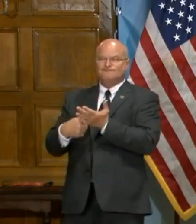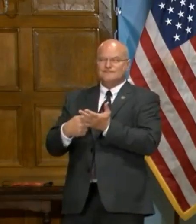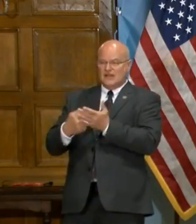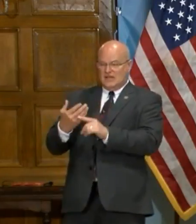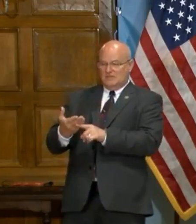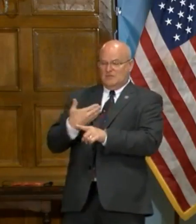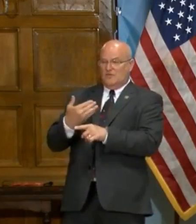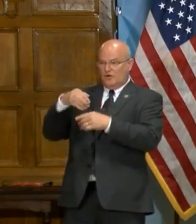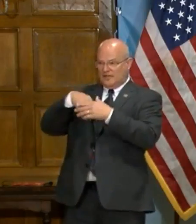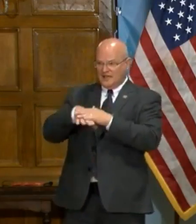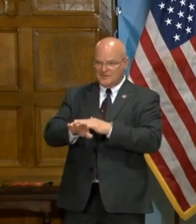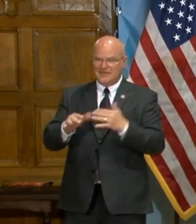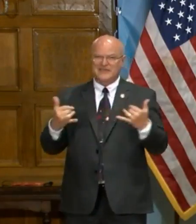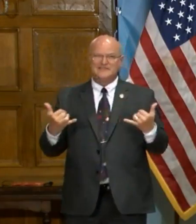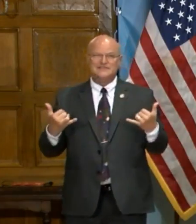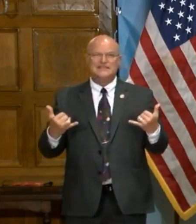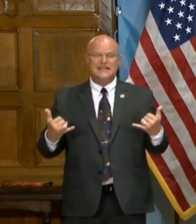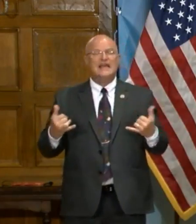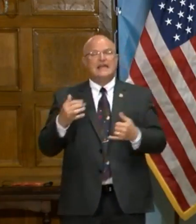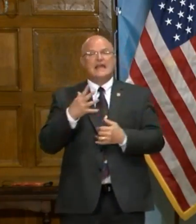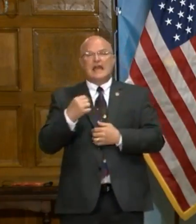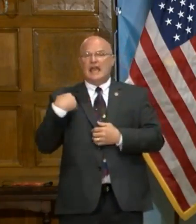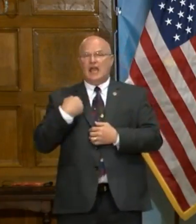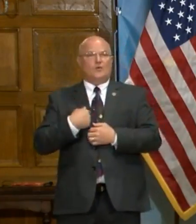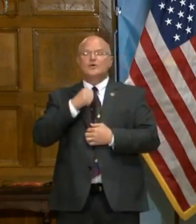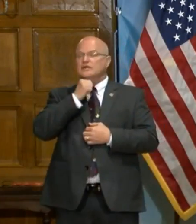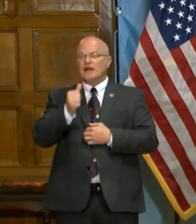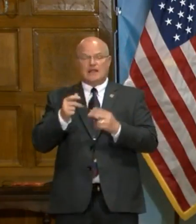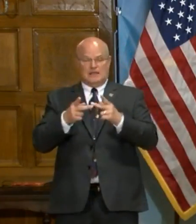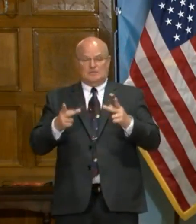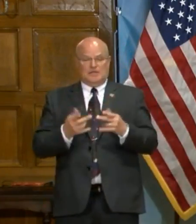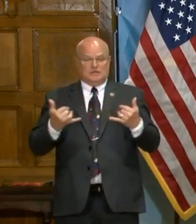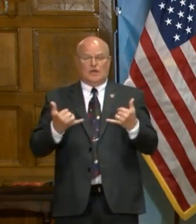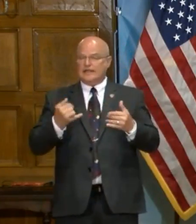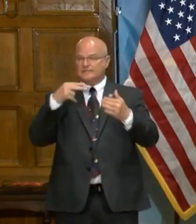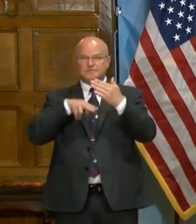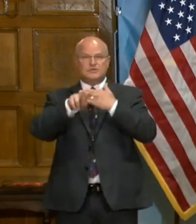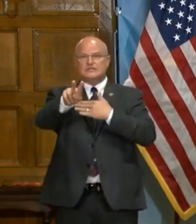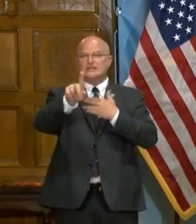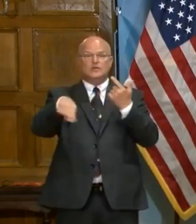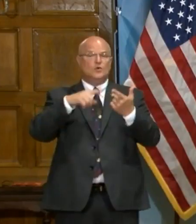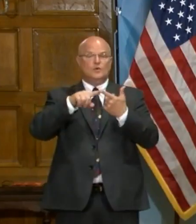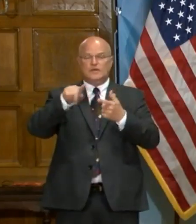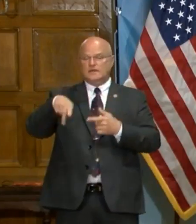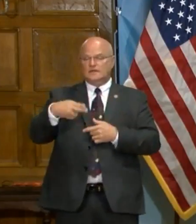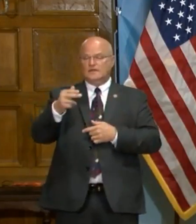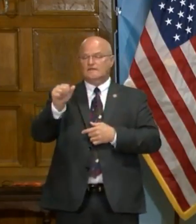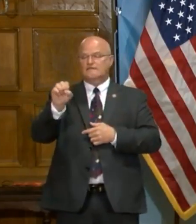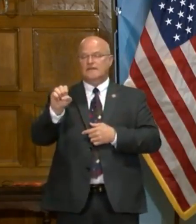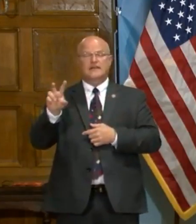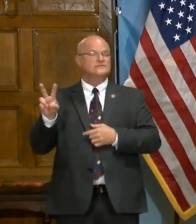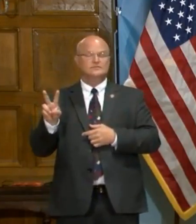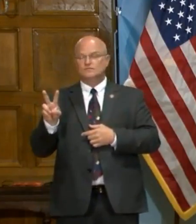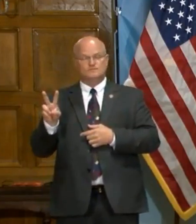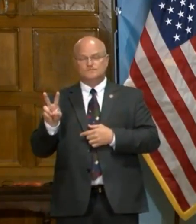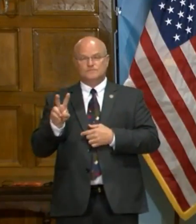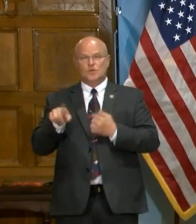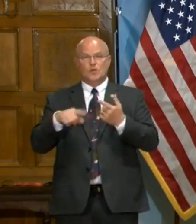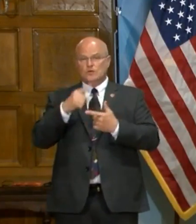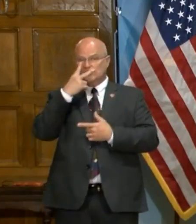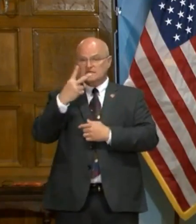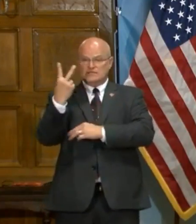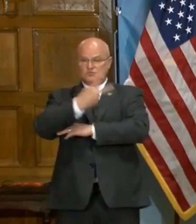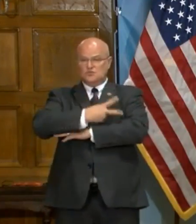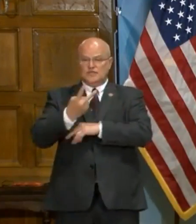that before coming in here, and we're not in a position to predict when that might happen. Obviously, when you see